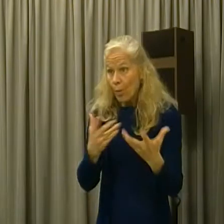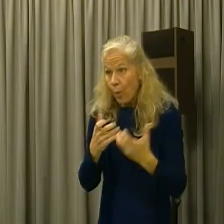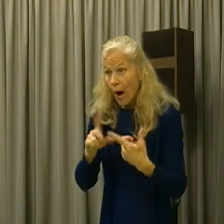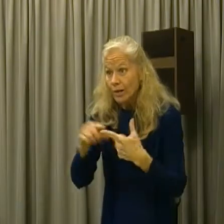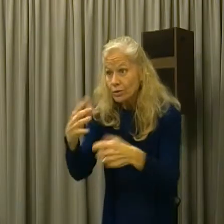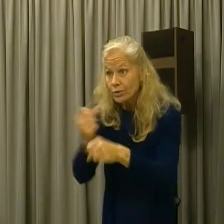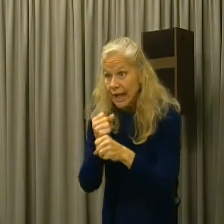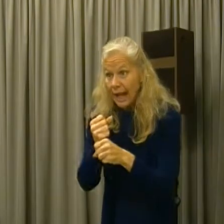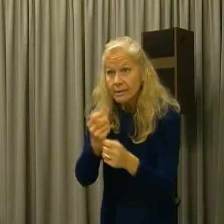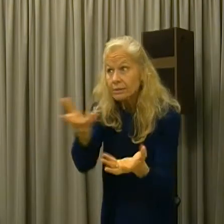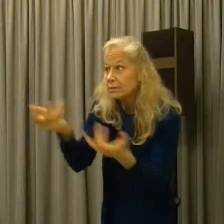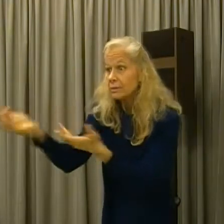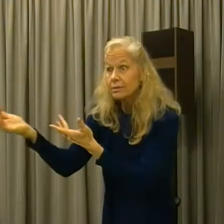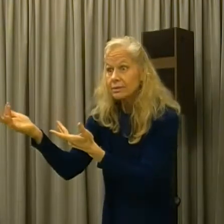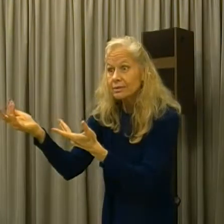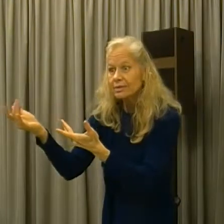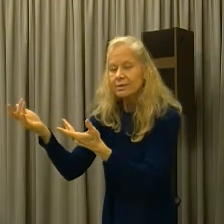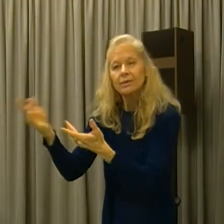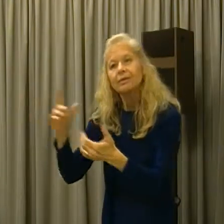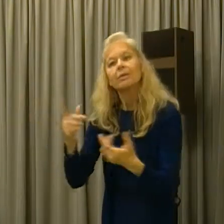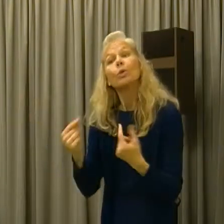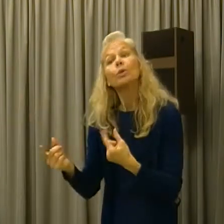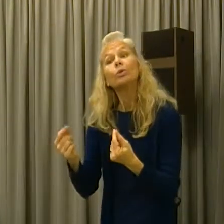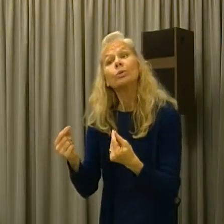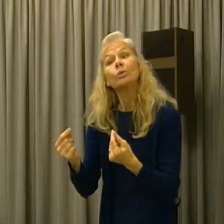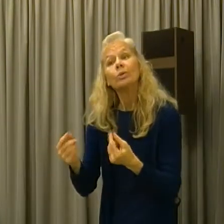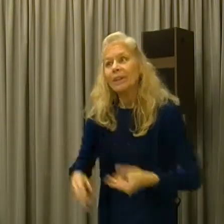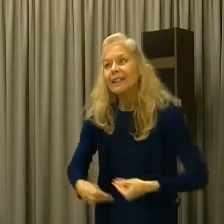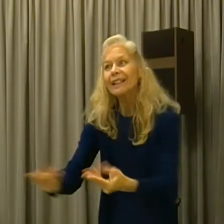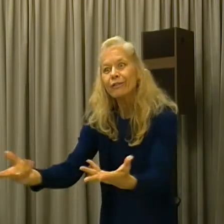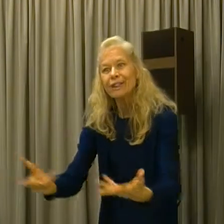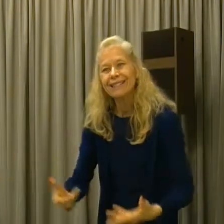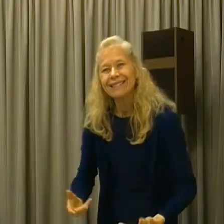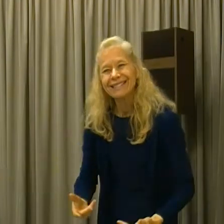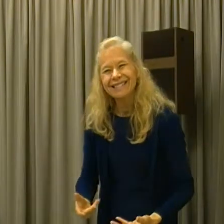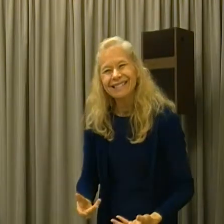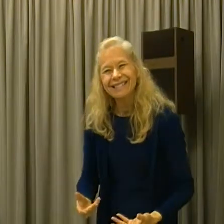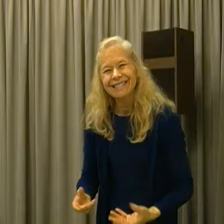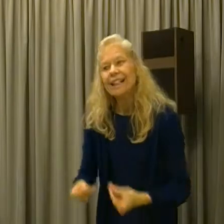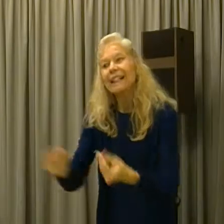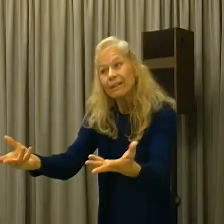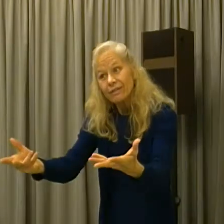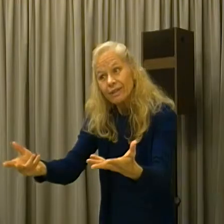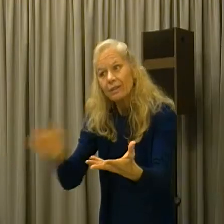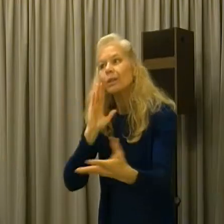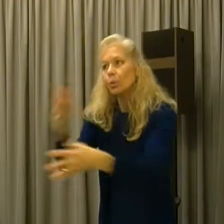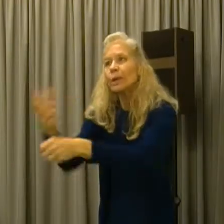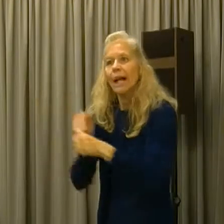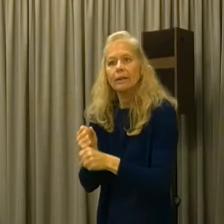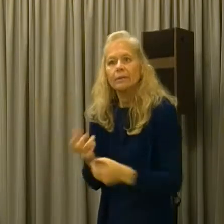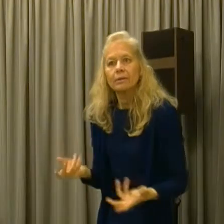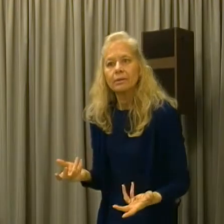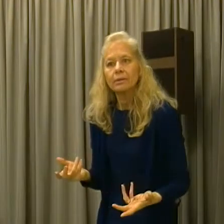tithe. Amen. I want God's blessings on what money I have. Amen. And I can't afford not to